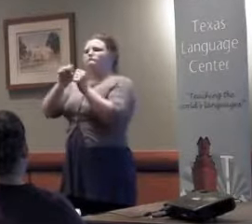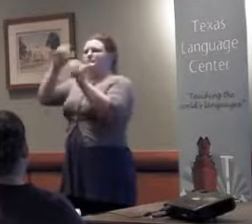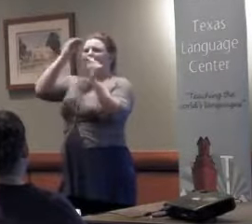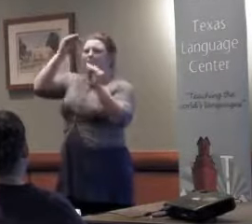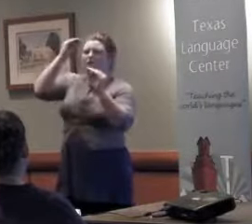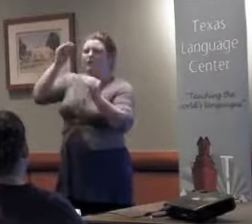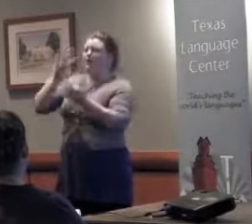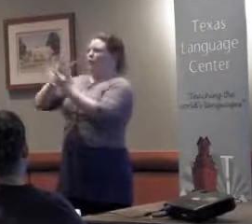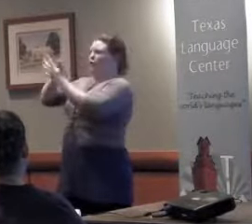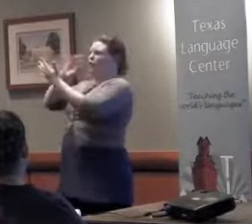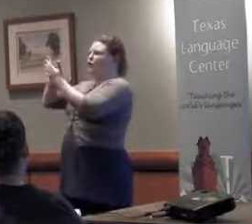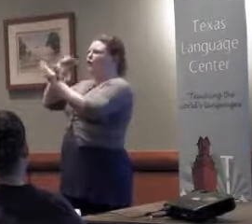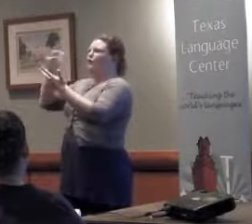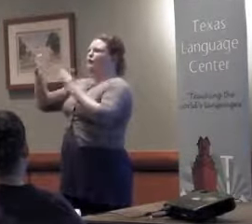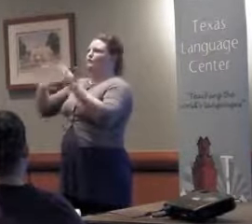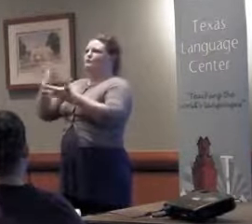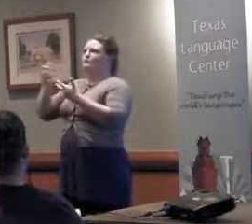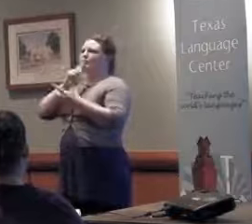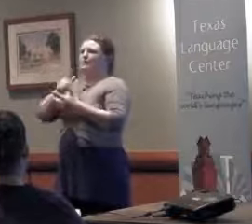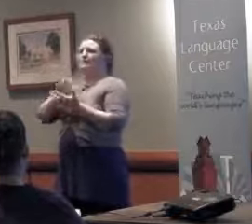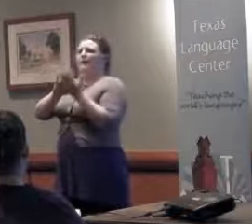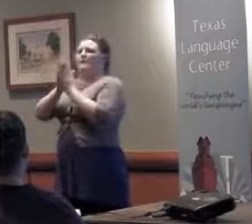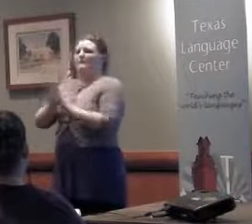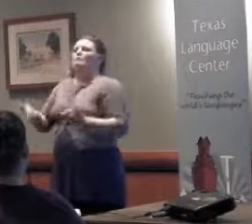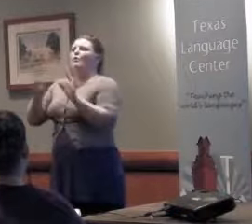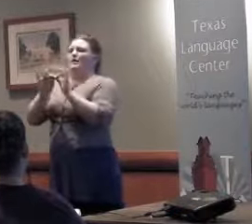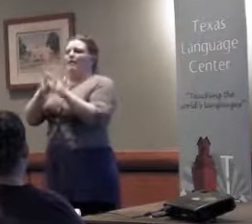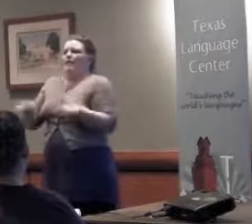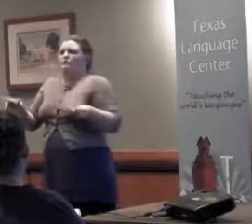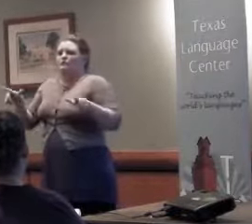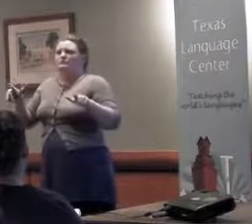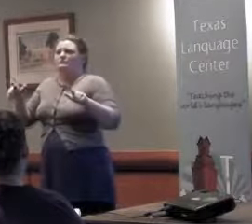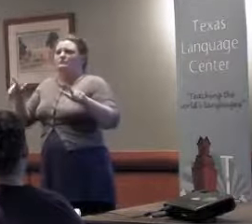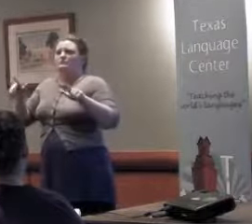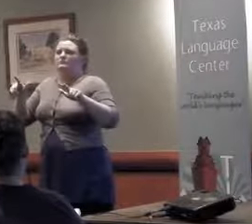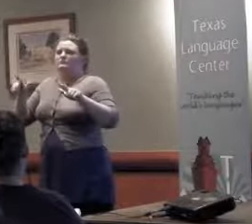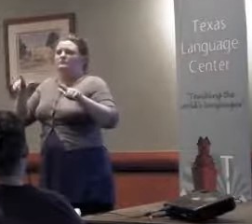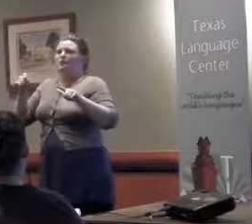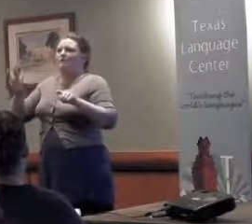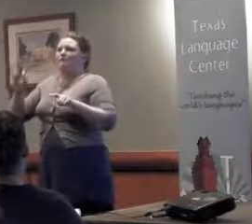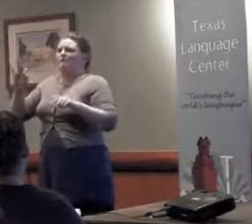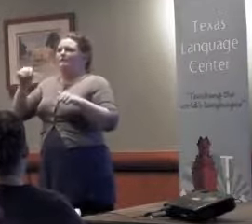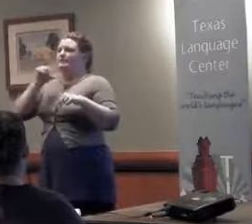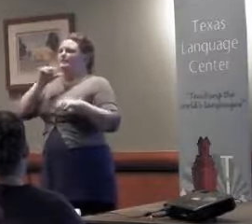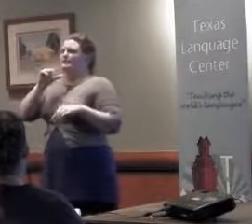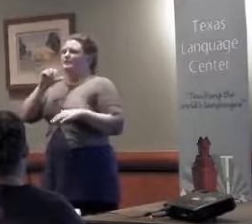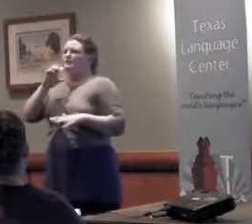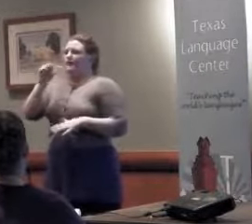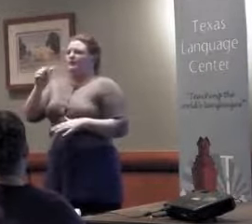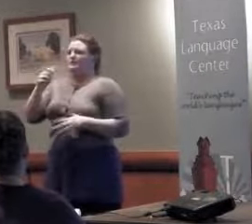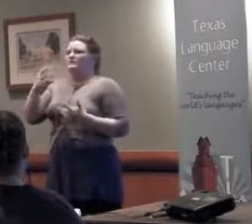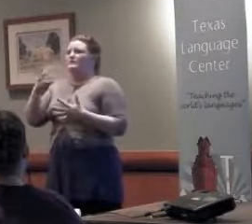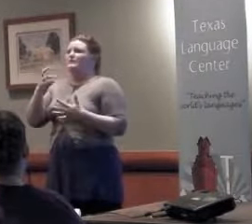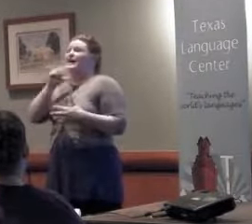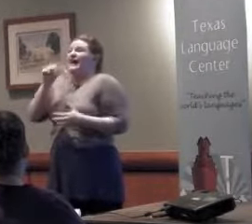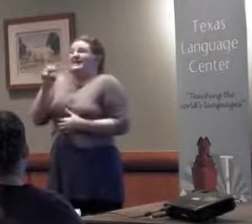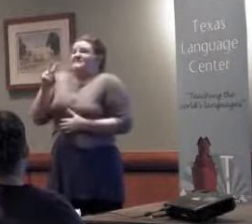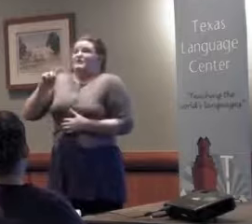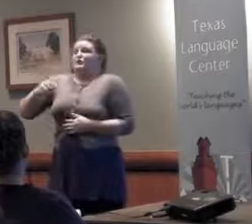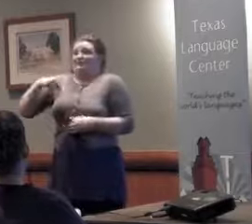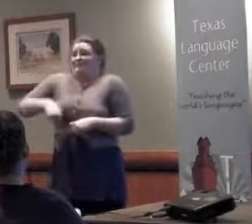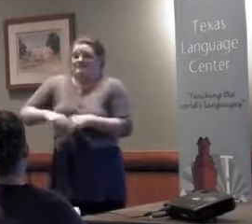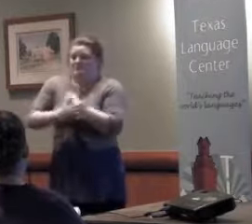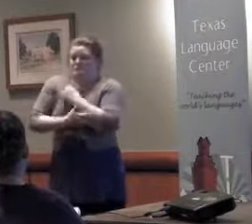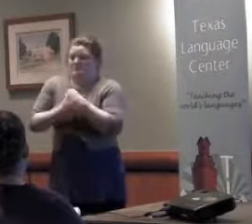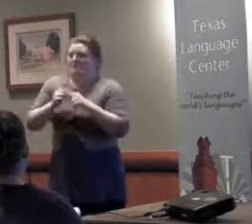learned, and be really one of the important languages. And this not even just this